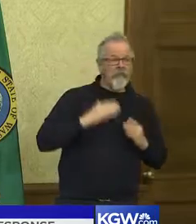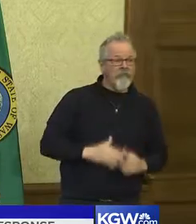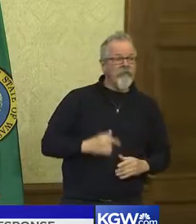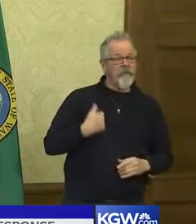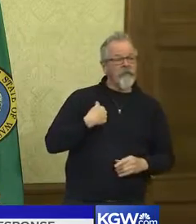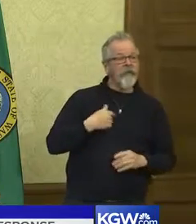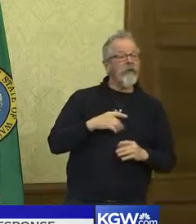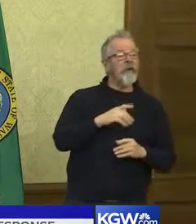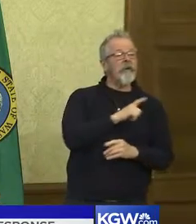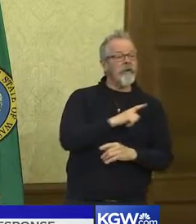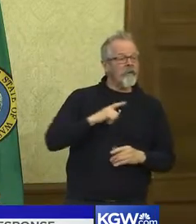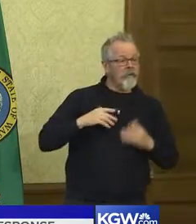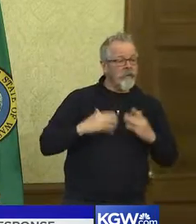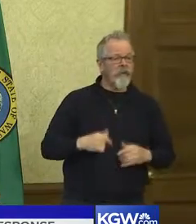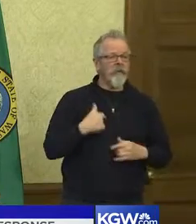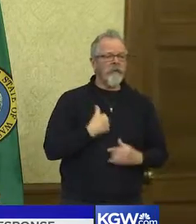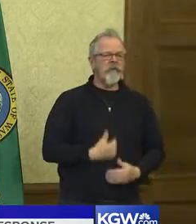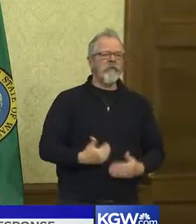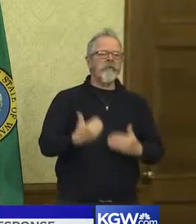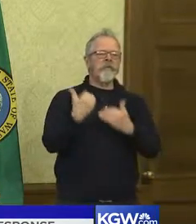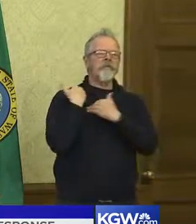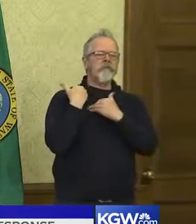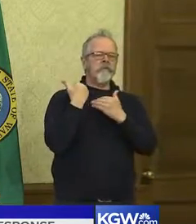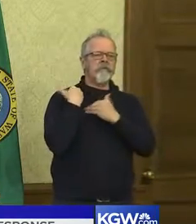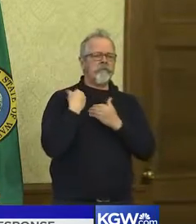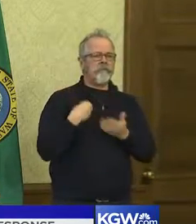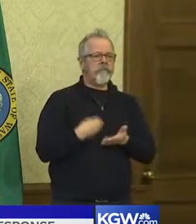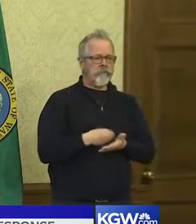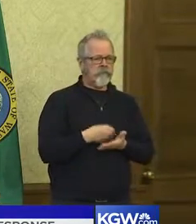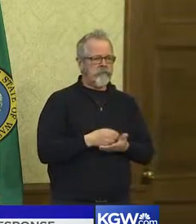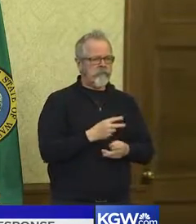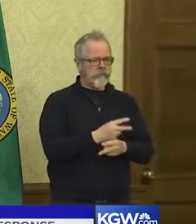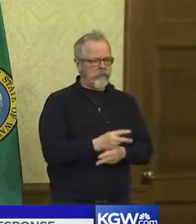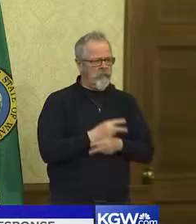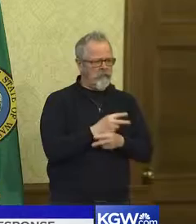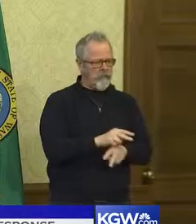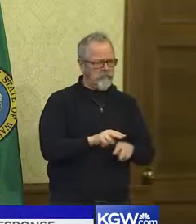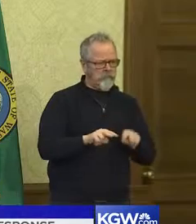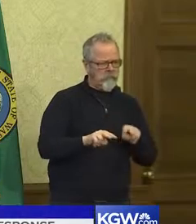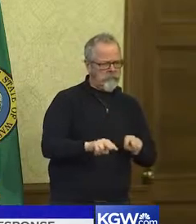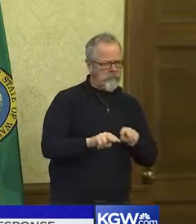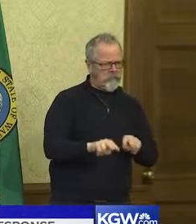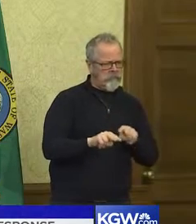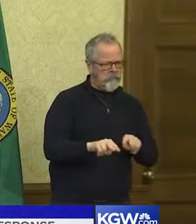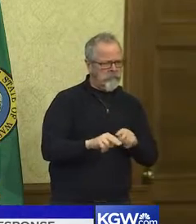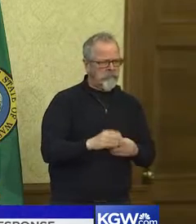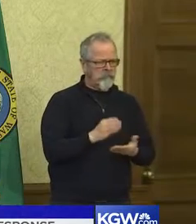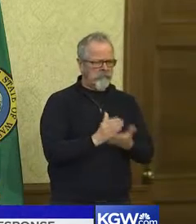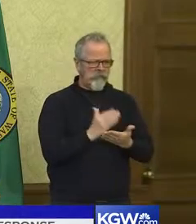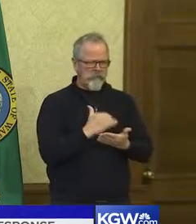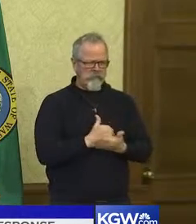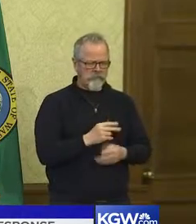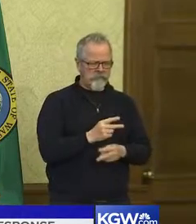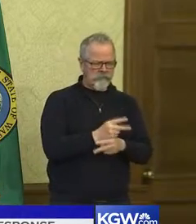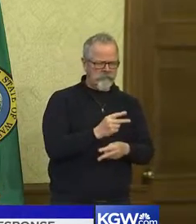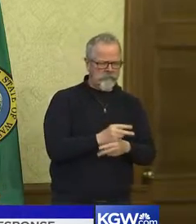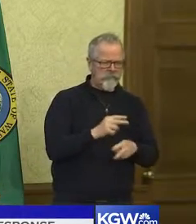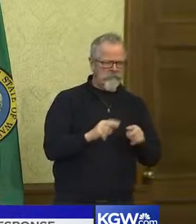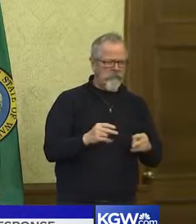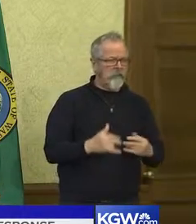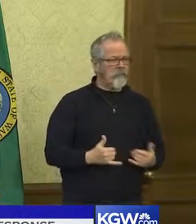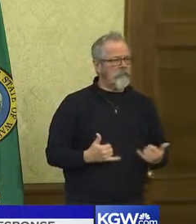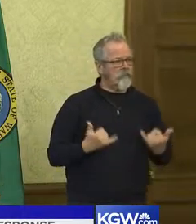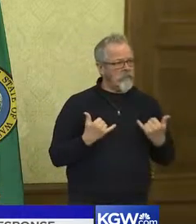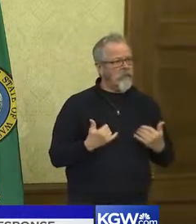but also in our budget. So we have several $billions in our reserve fund because of that fiscal